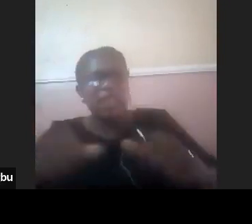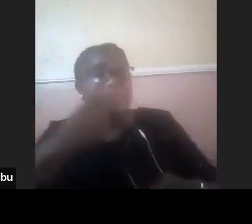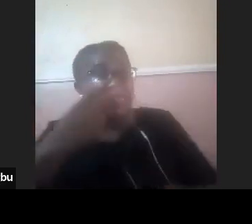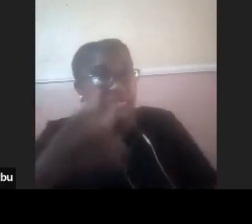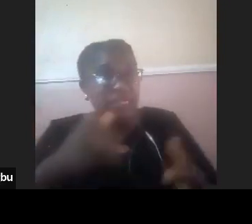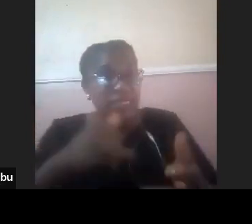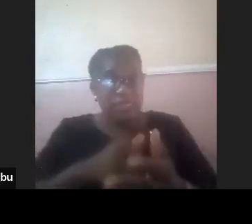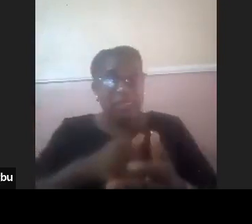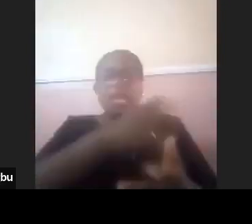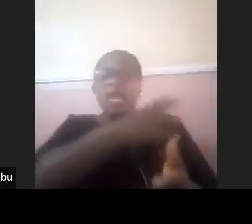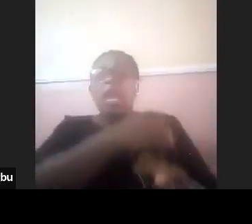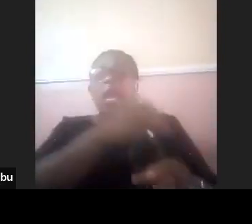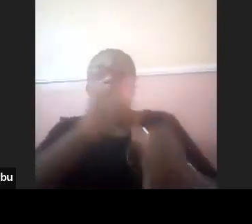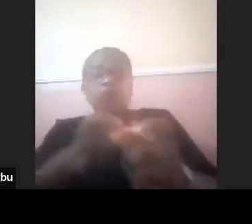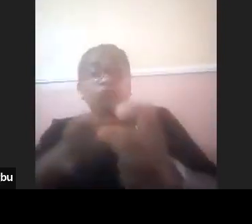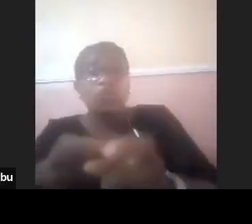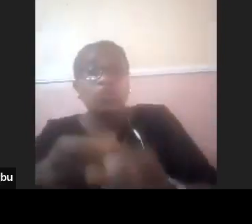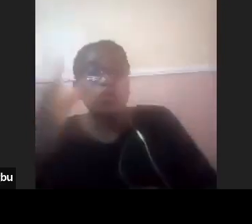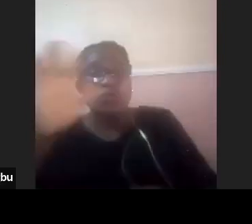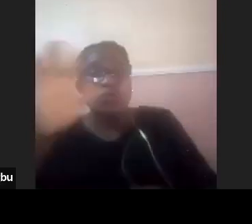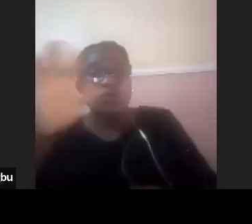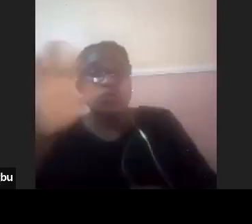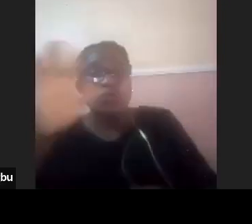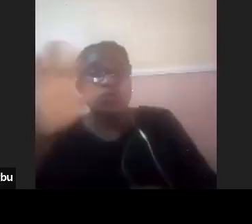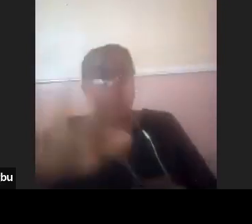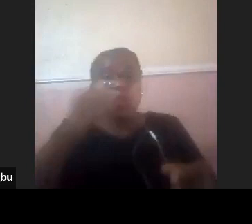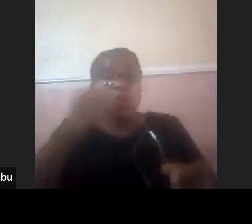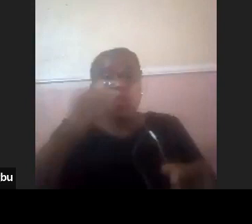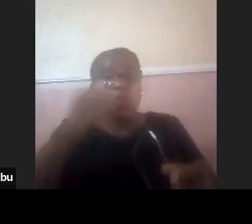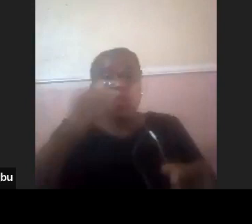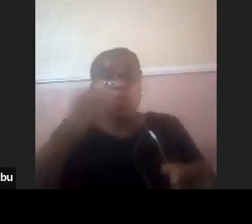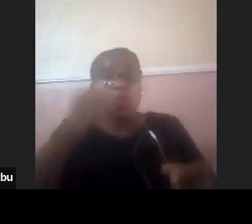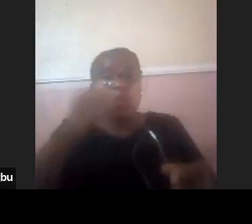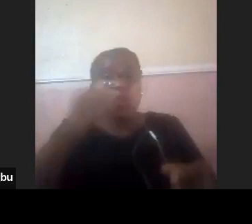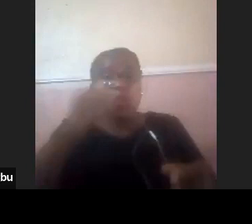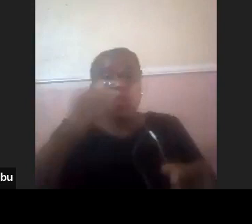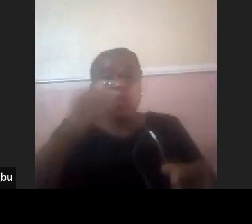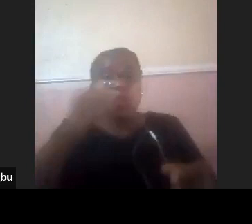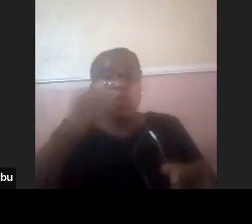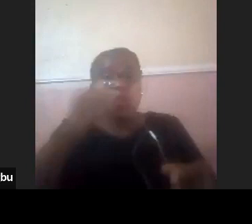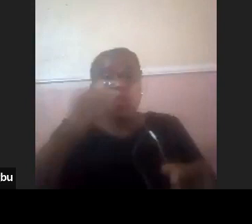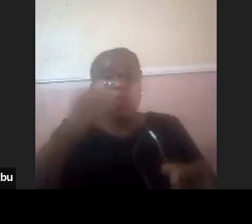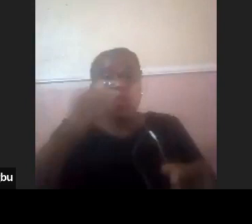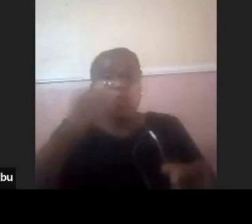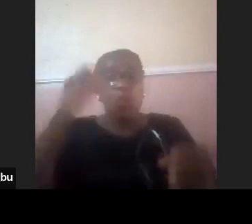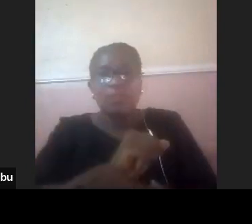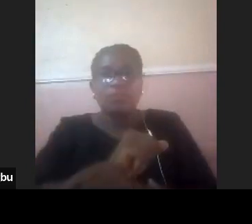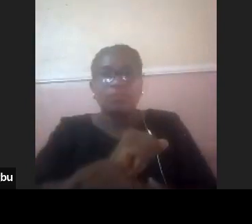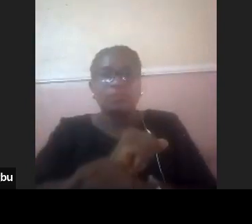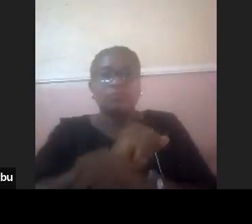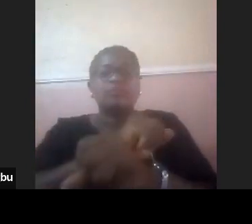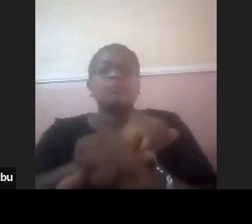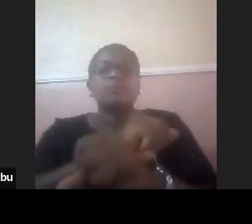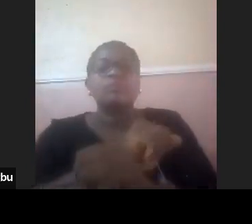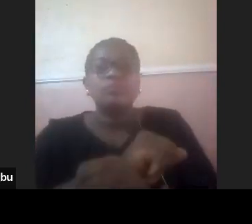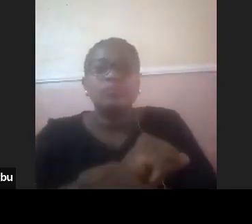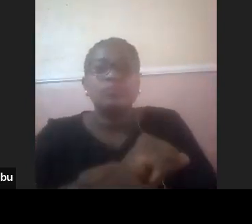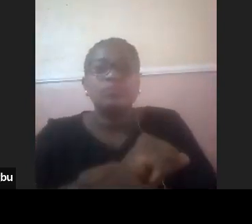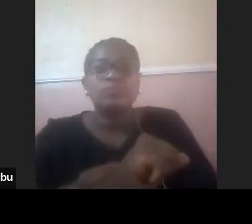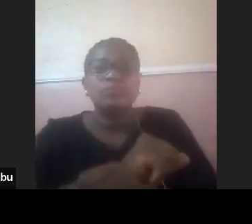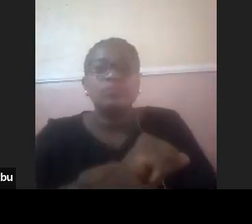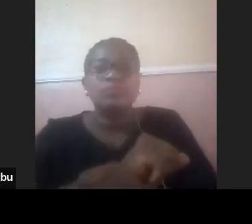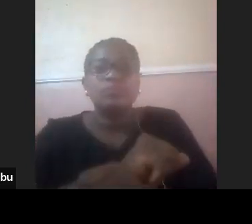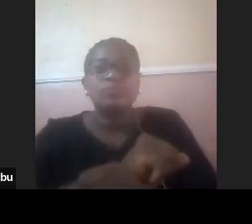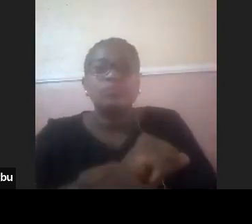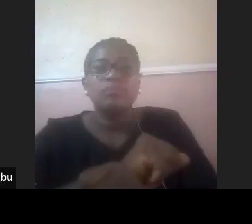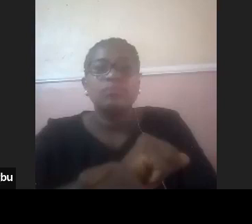people have probably seen that tweet as well. That's how big the impact can be on people.